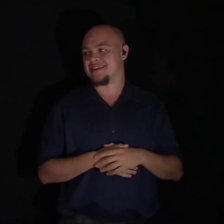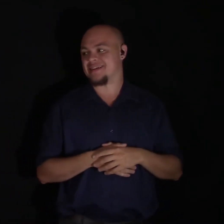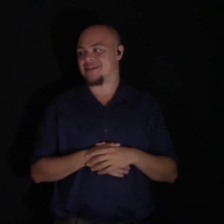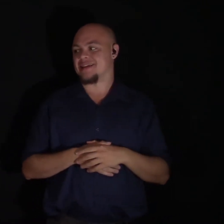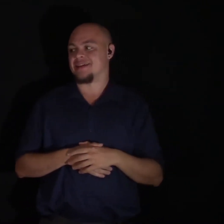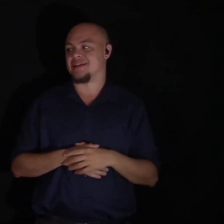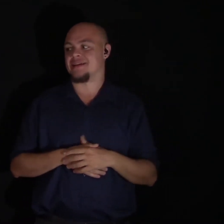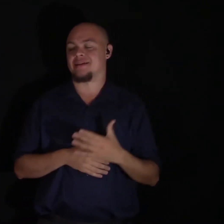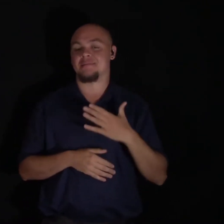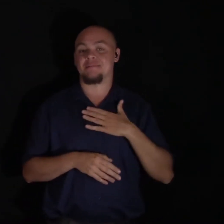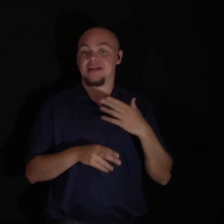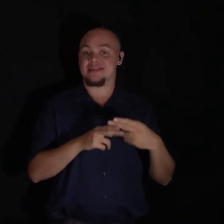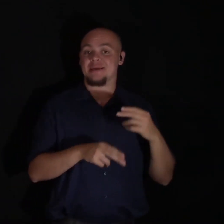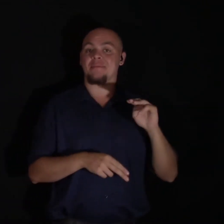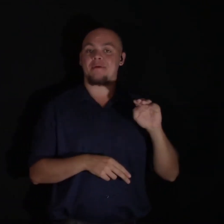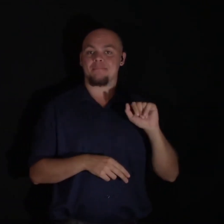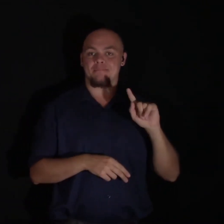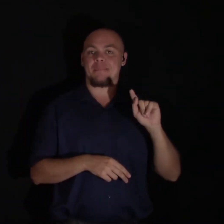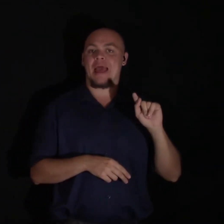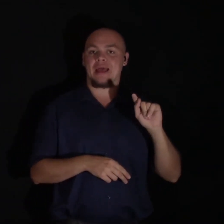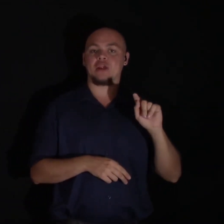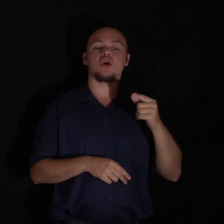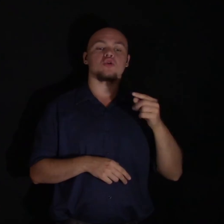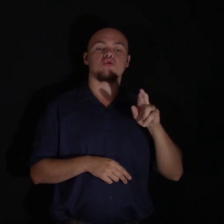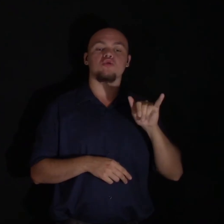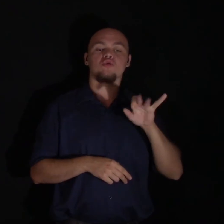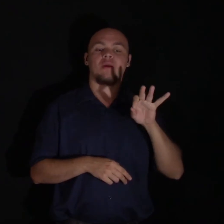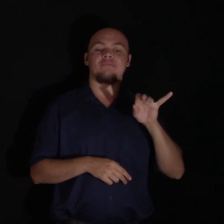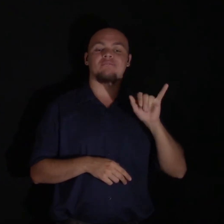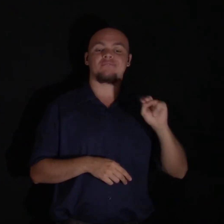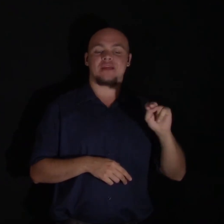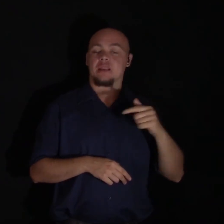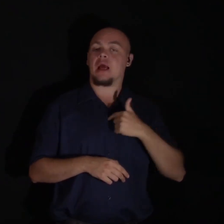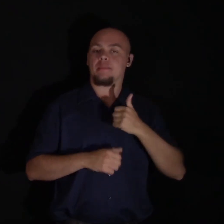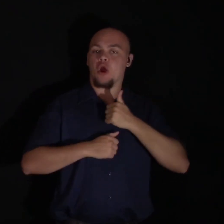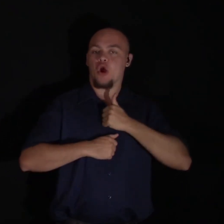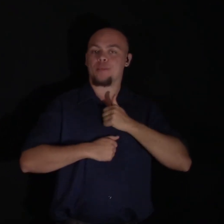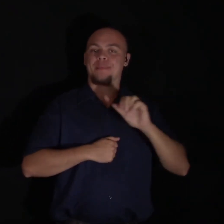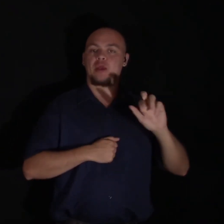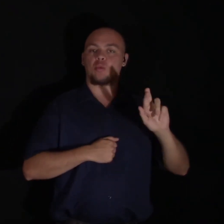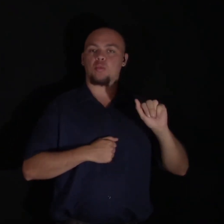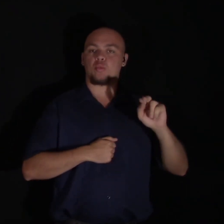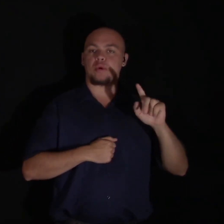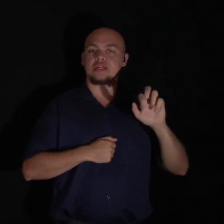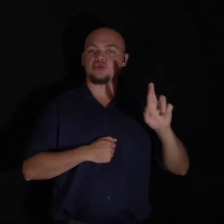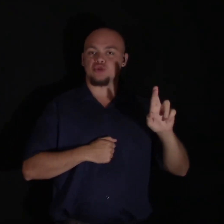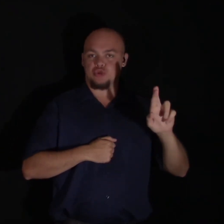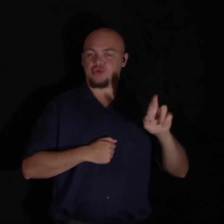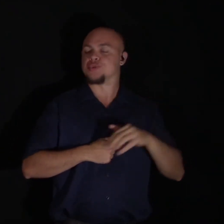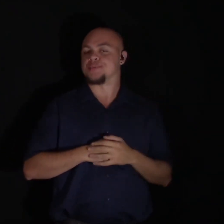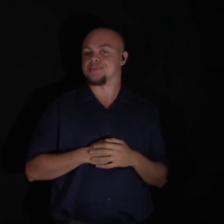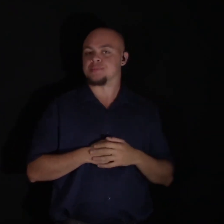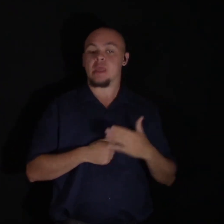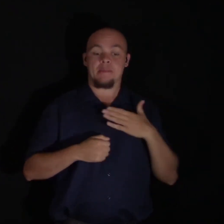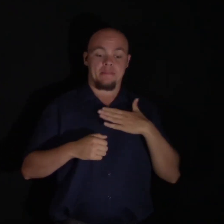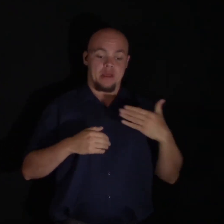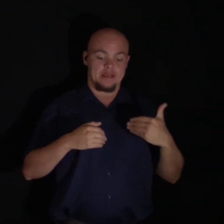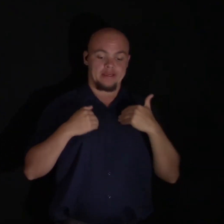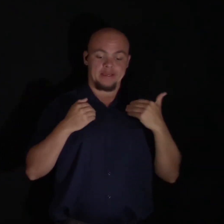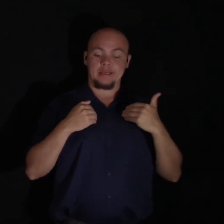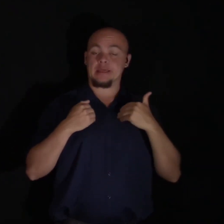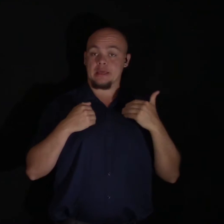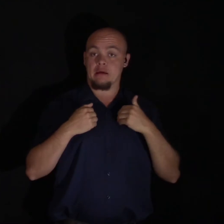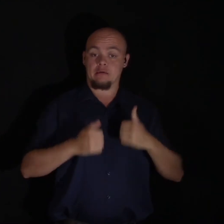All right, so my name is Matt Griffin. I'm an Army Ranger. I spent the first few years of my young adult life on the very forefront of U.S.